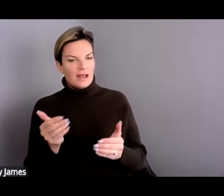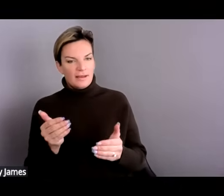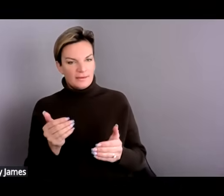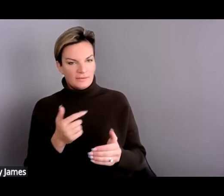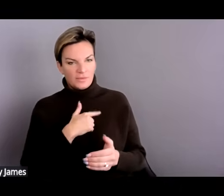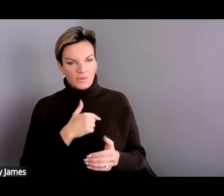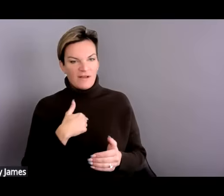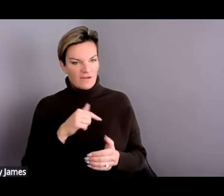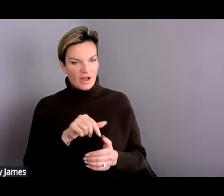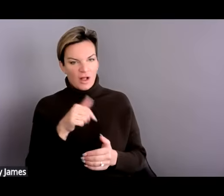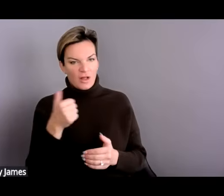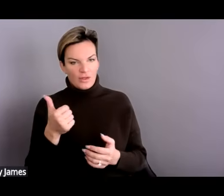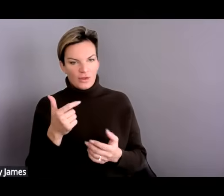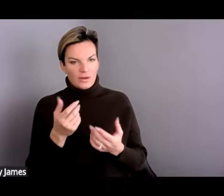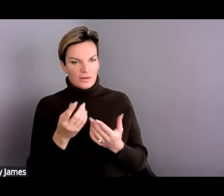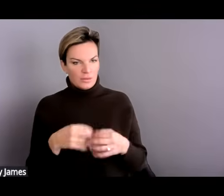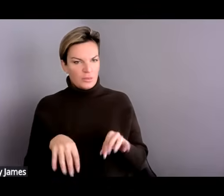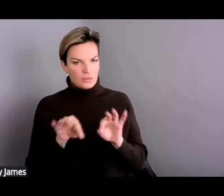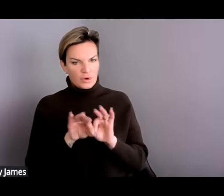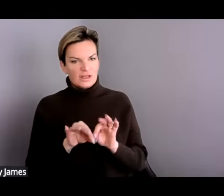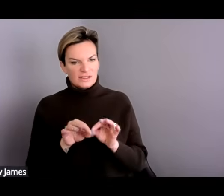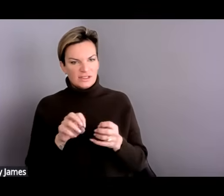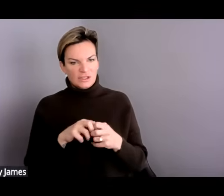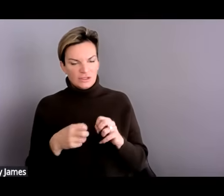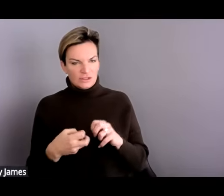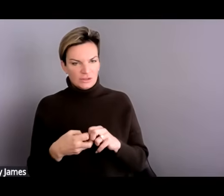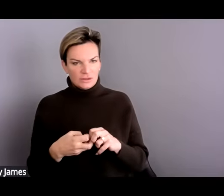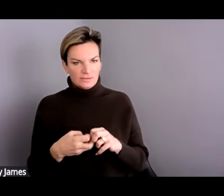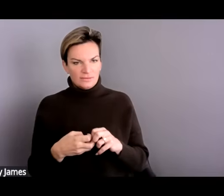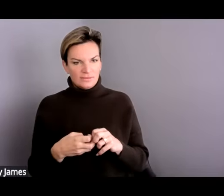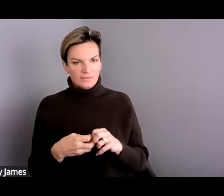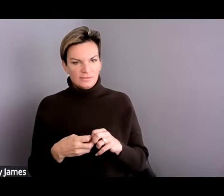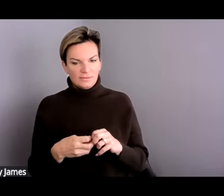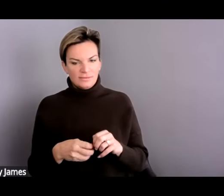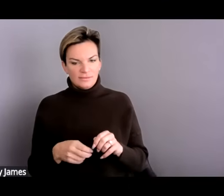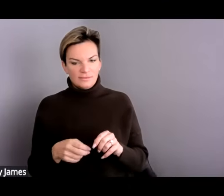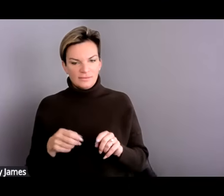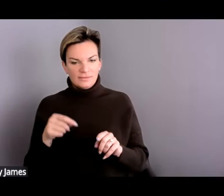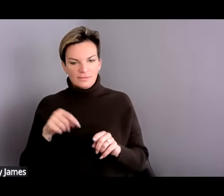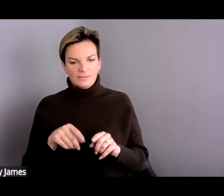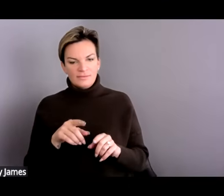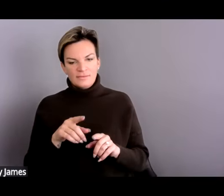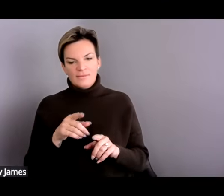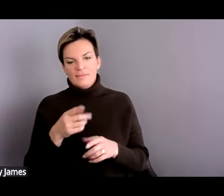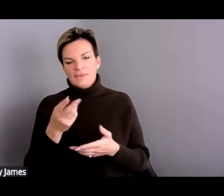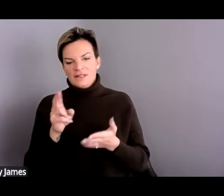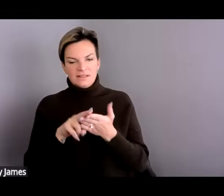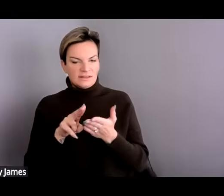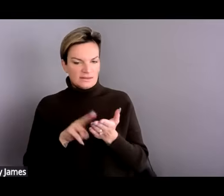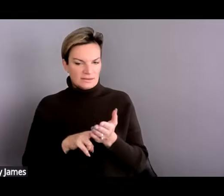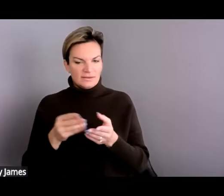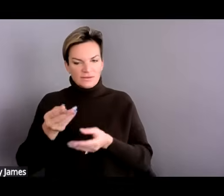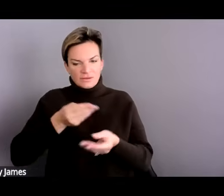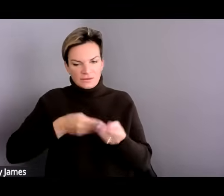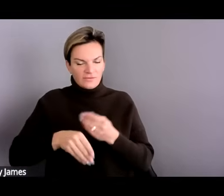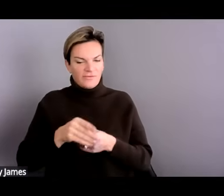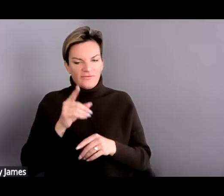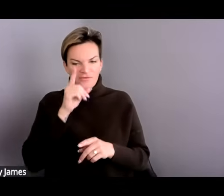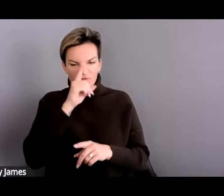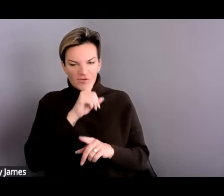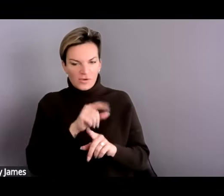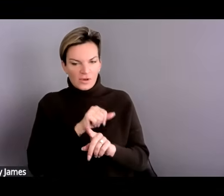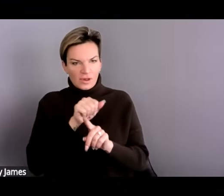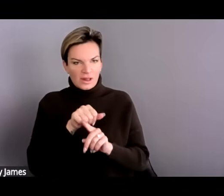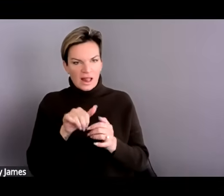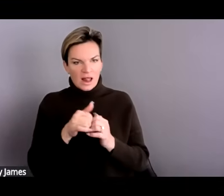pressing issues before this board. I mean, tackling circulator fraud and signature fraud, you know, how do we get all access to